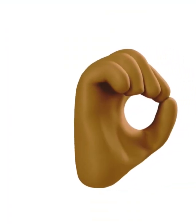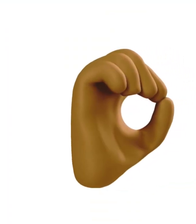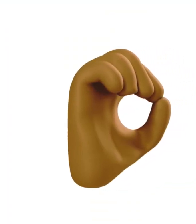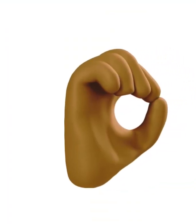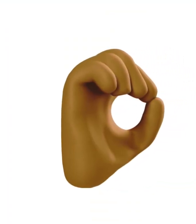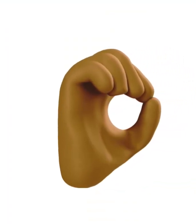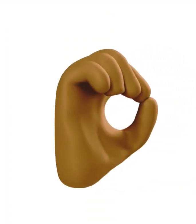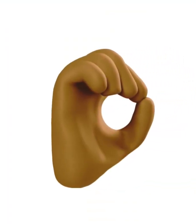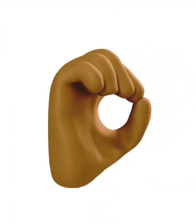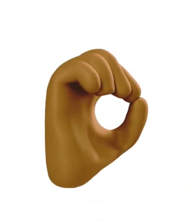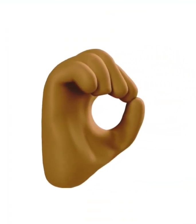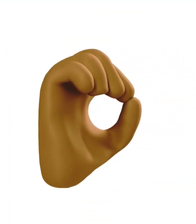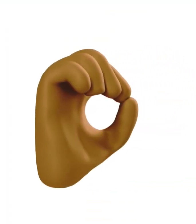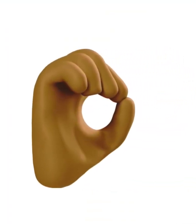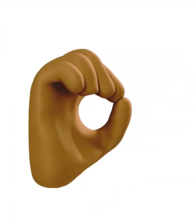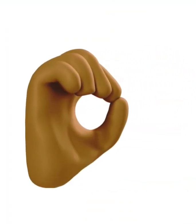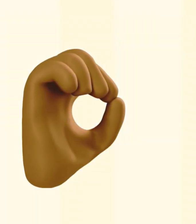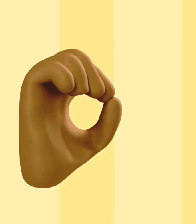0